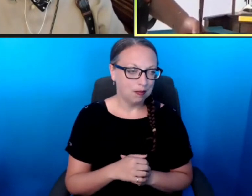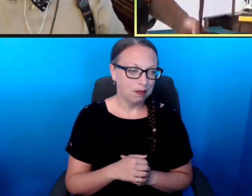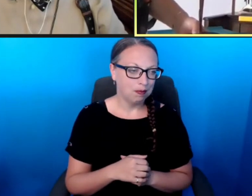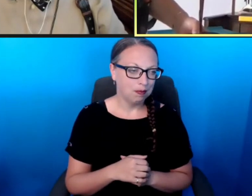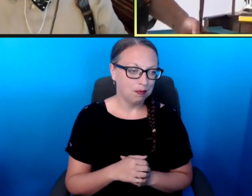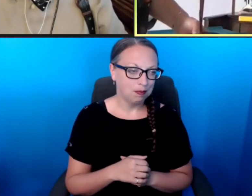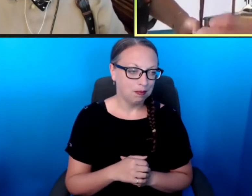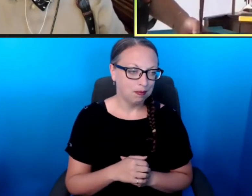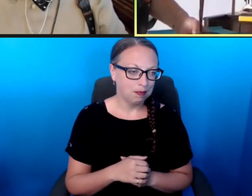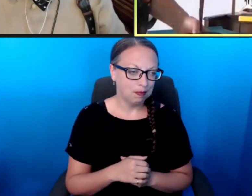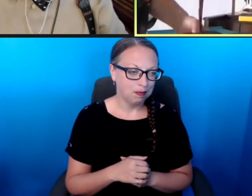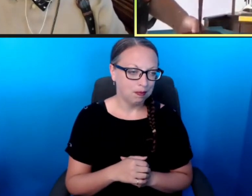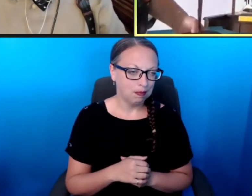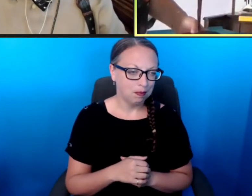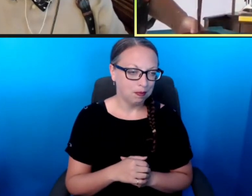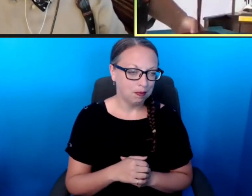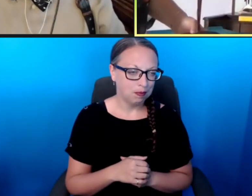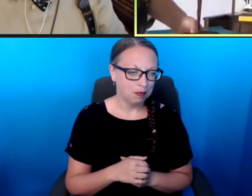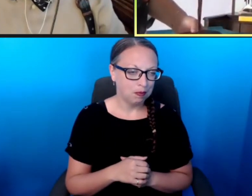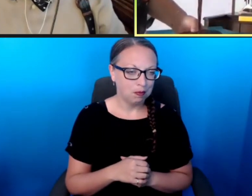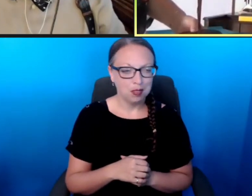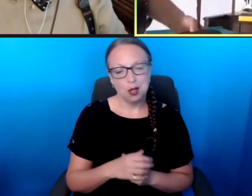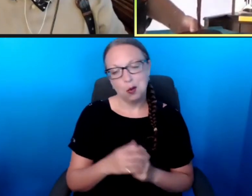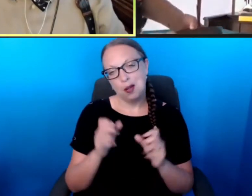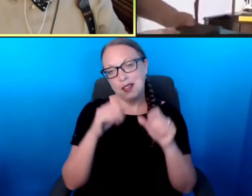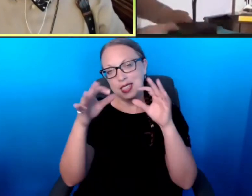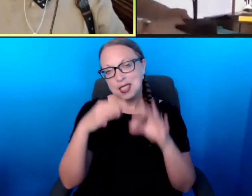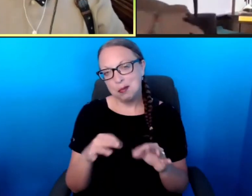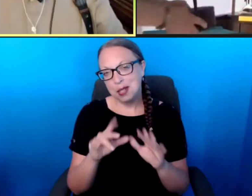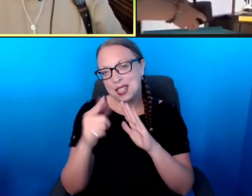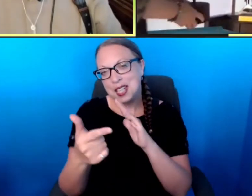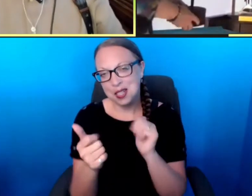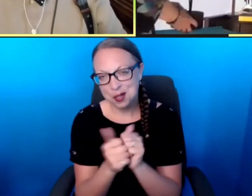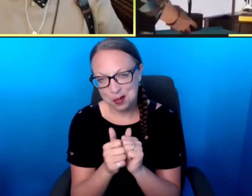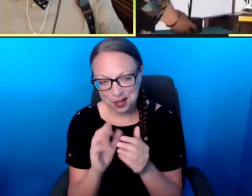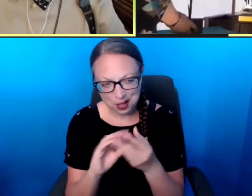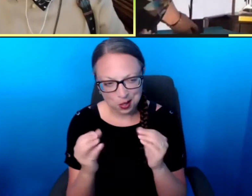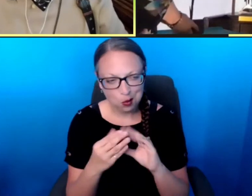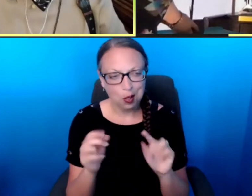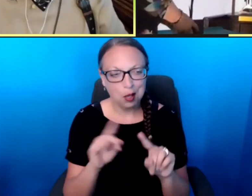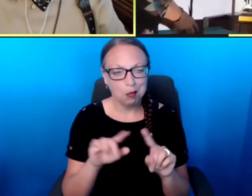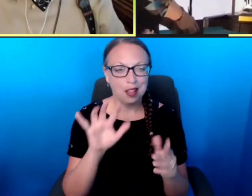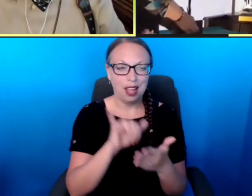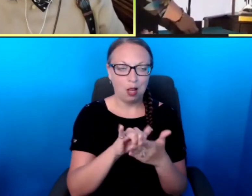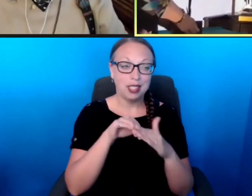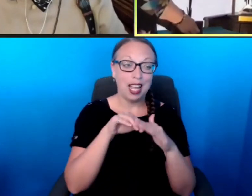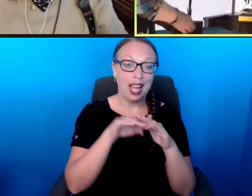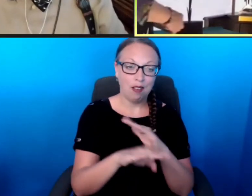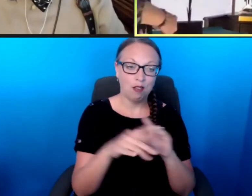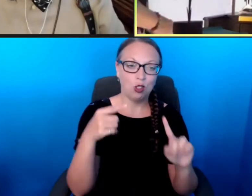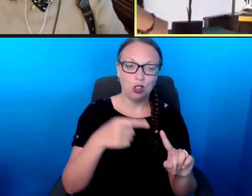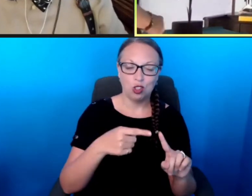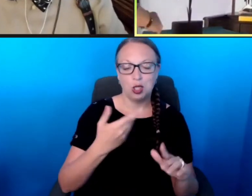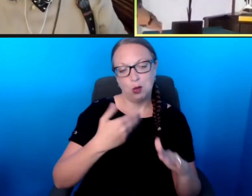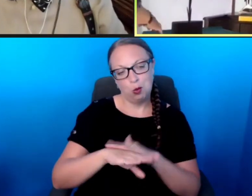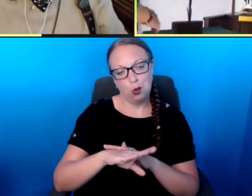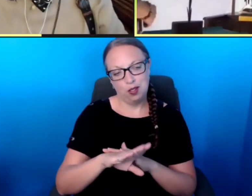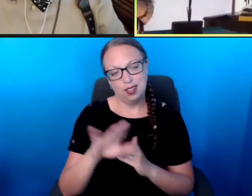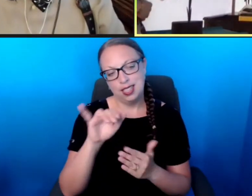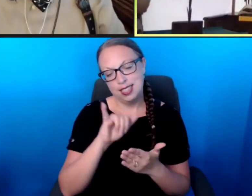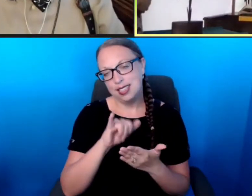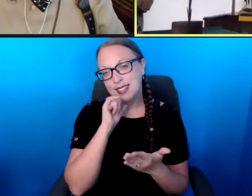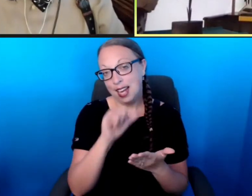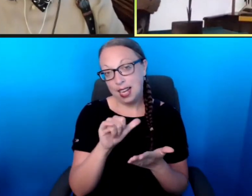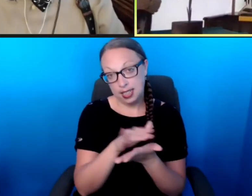quite. I'll fill you in later with the story. Sure. After she was born, it's not a nice story.